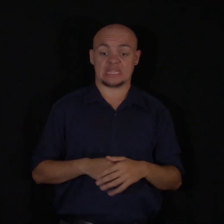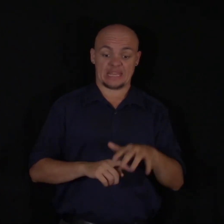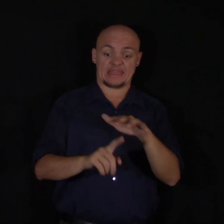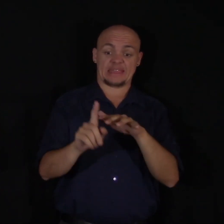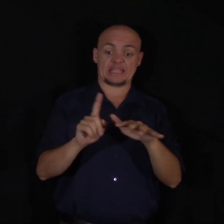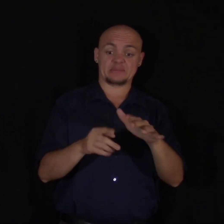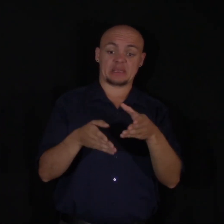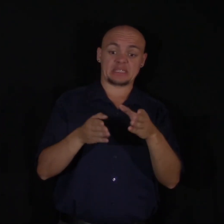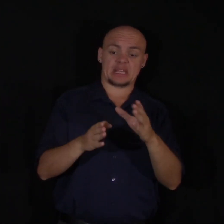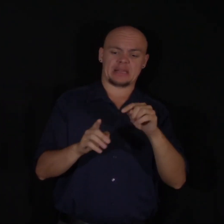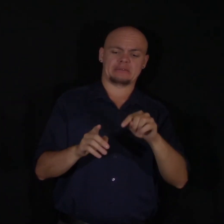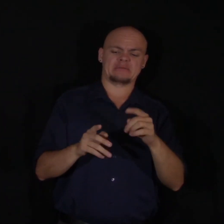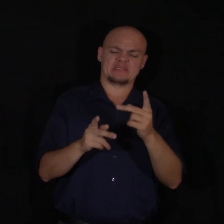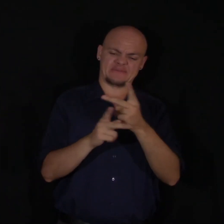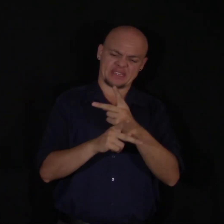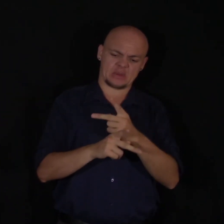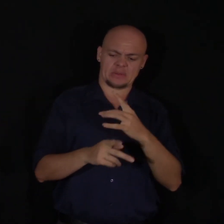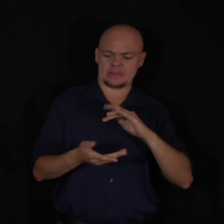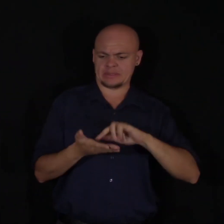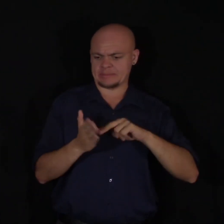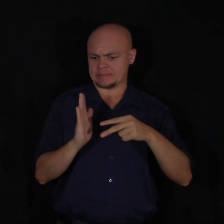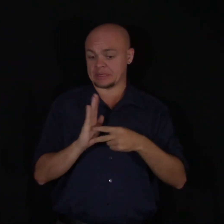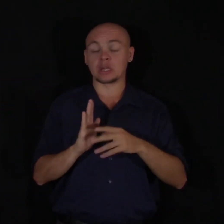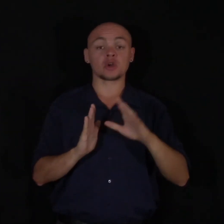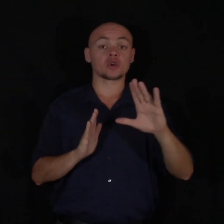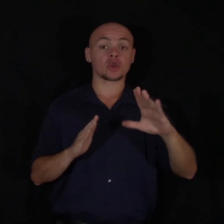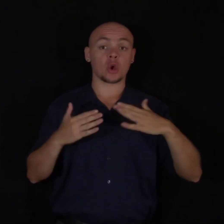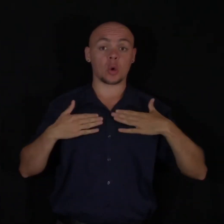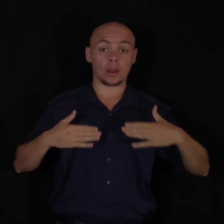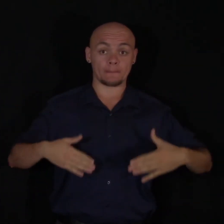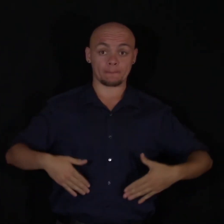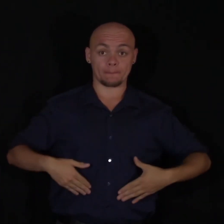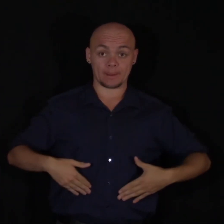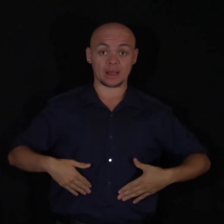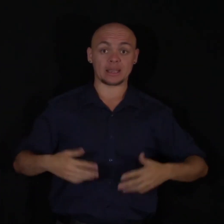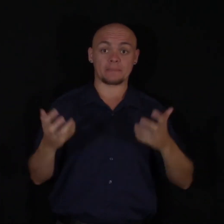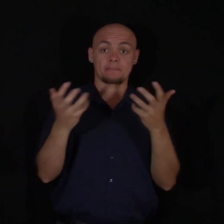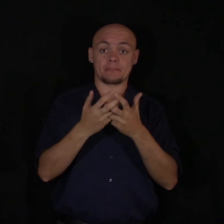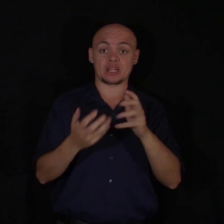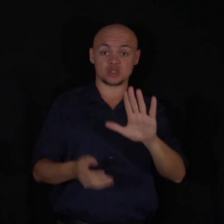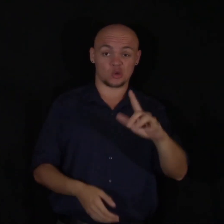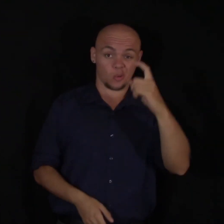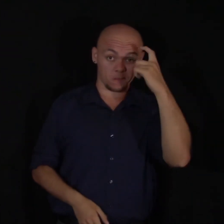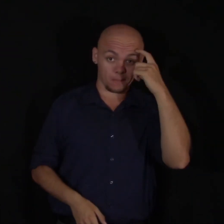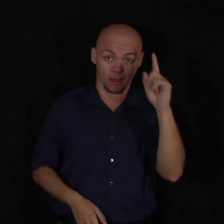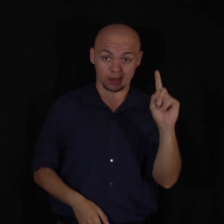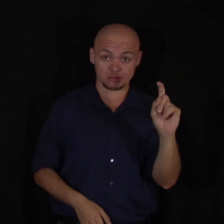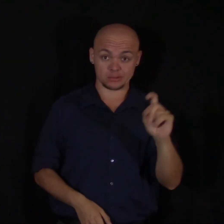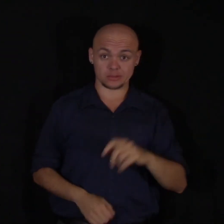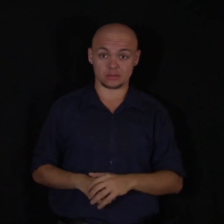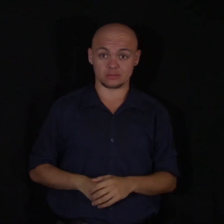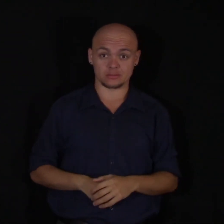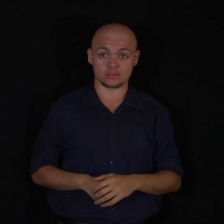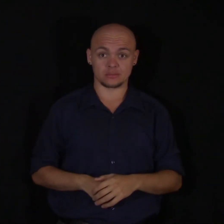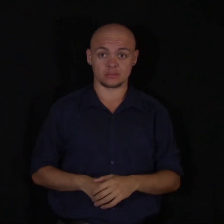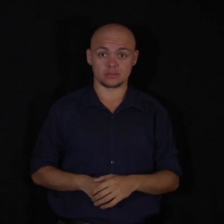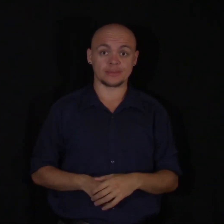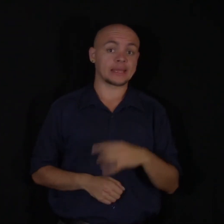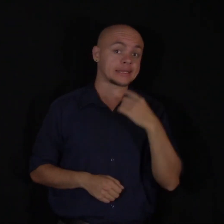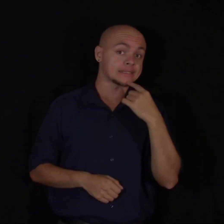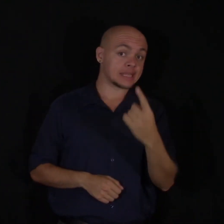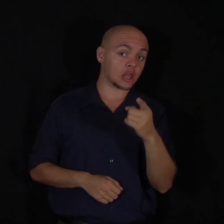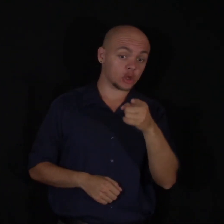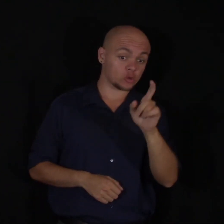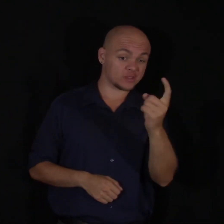that means? Is your body in sync with your mind? Is it telling you something that you need to